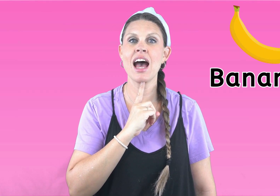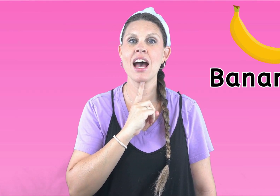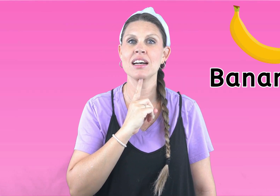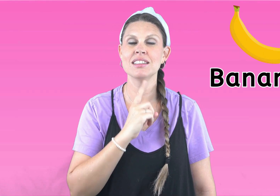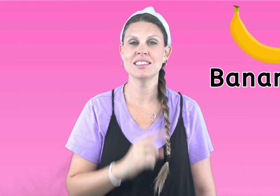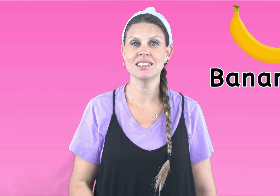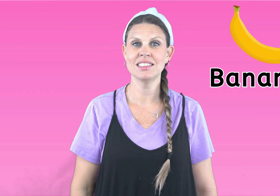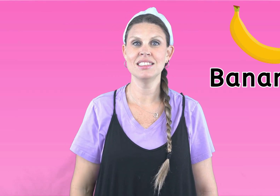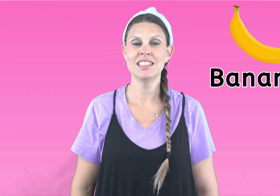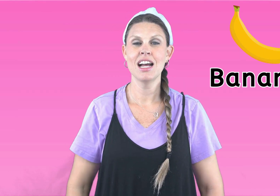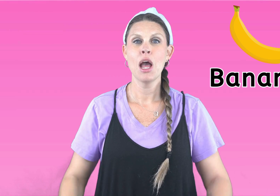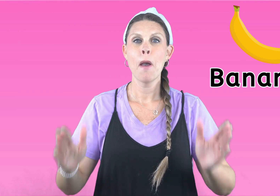banana,